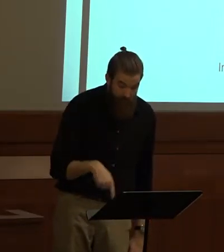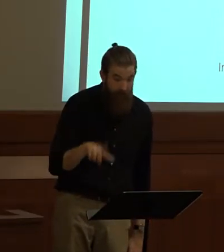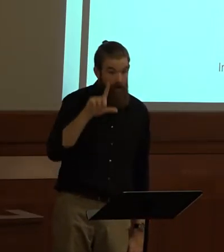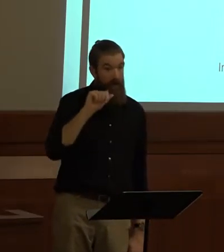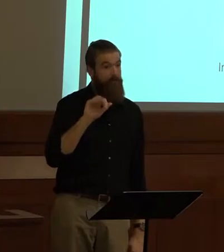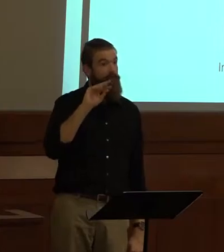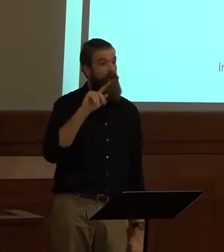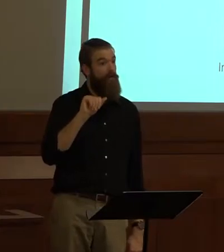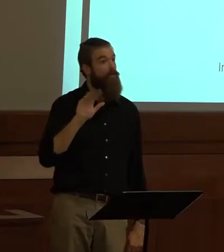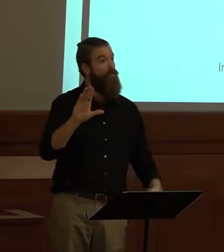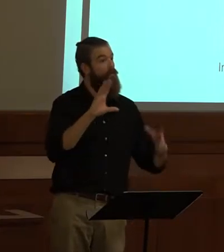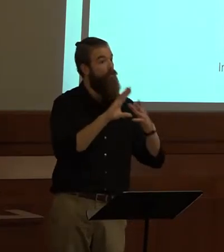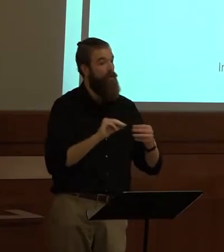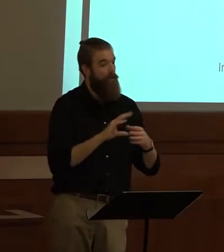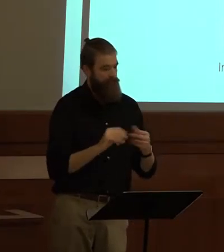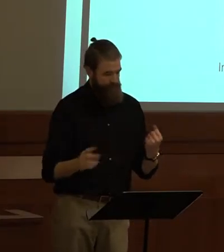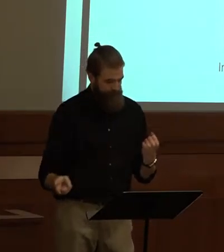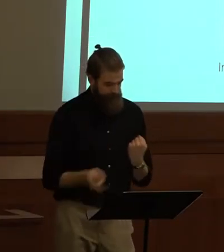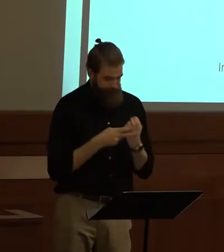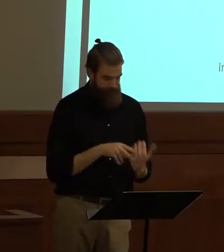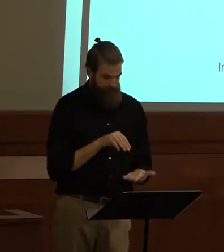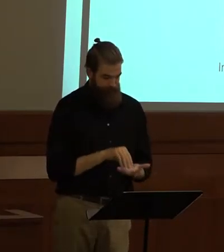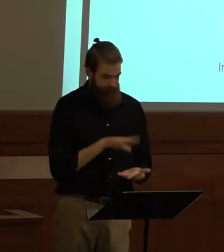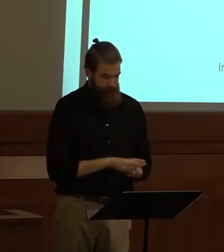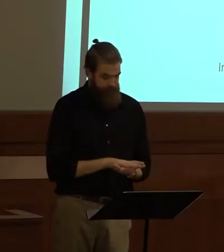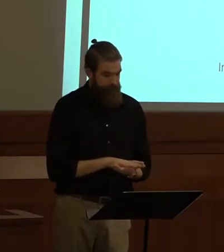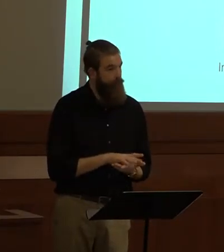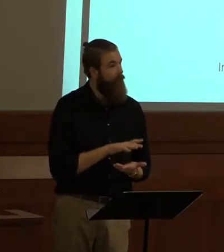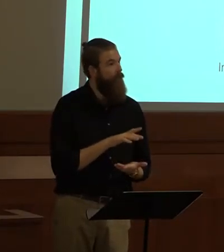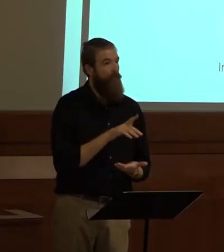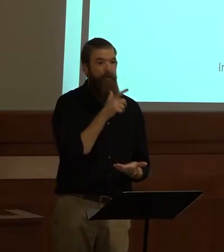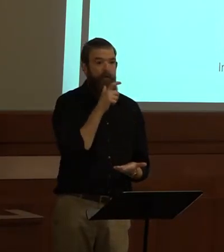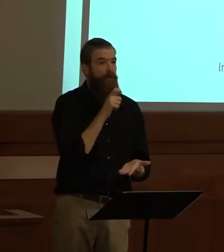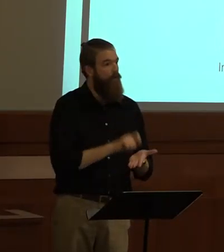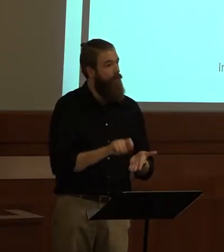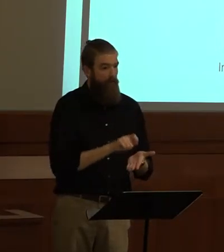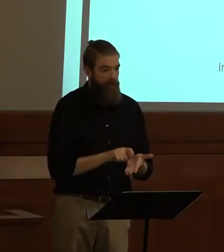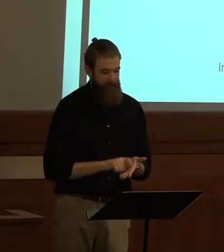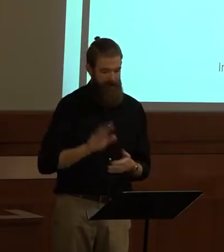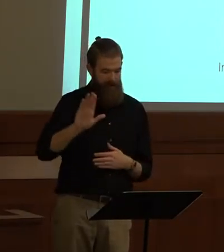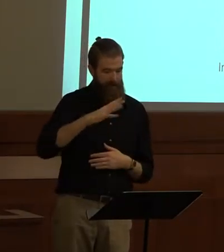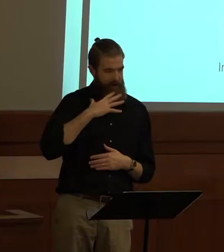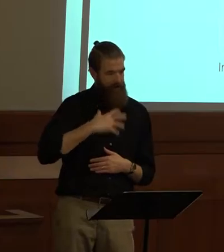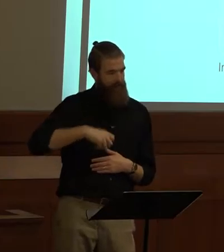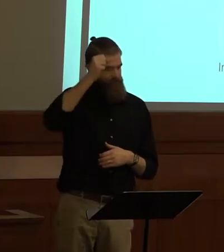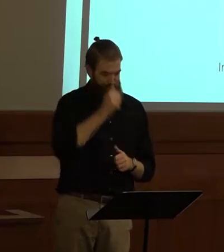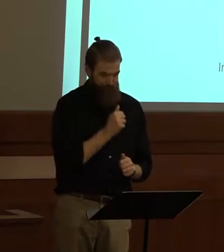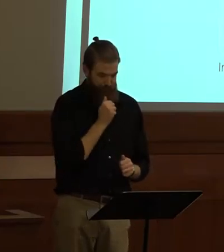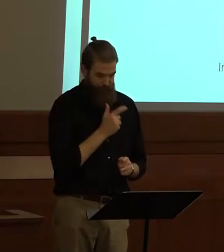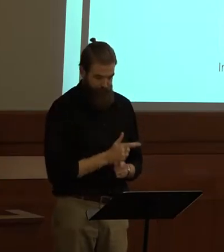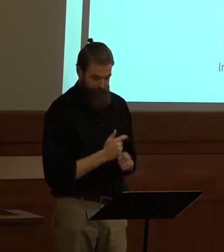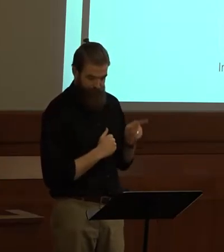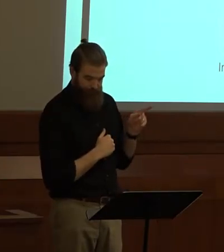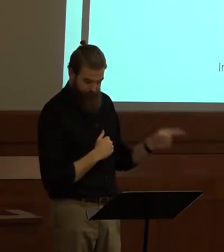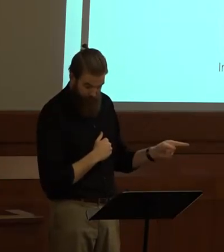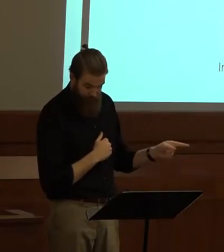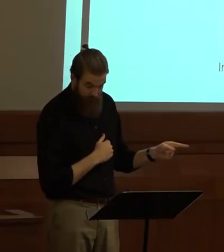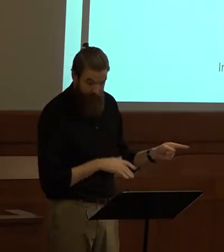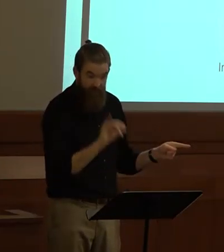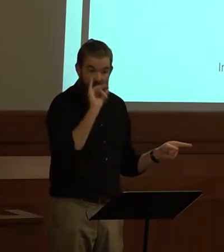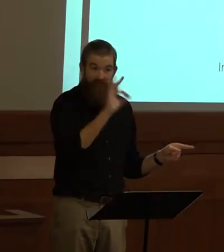his elder sister. His life story would, in fact, have been buried and forgotten had this book not been safeguarded by